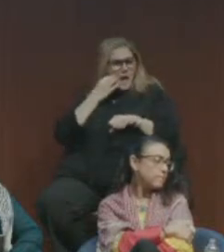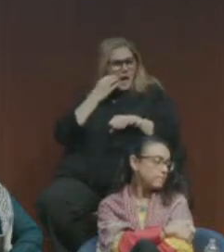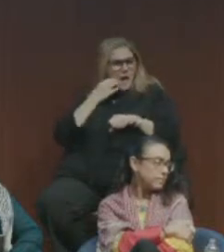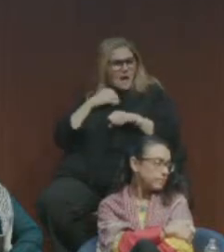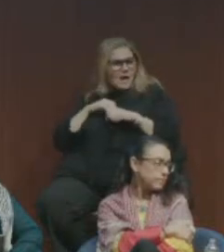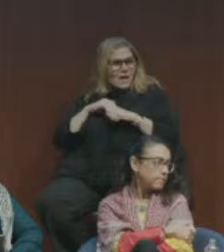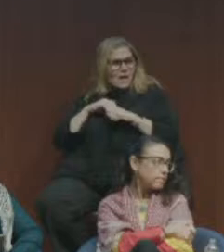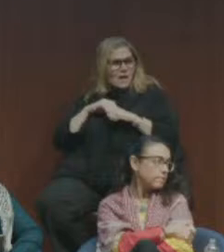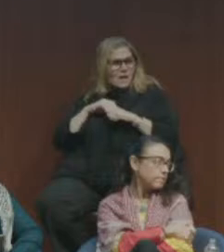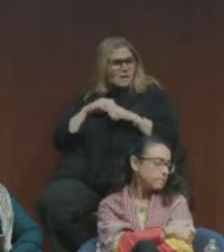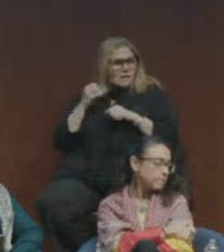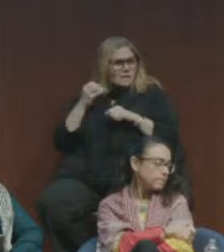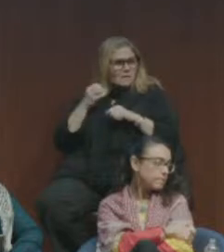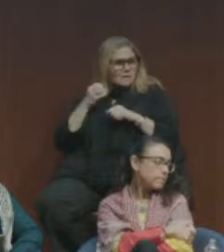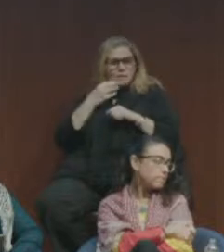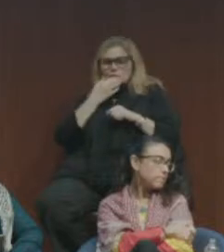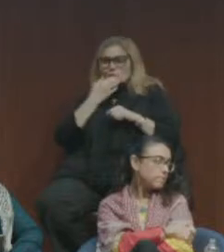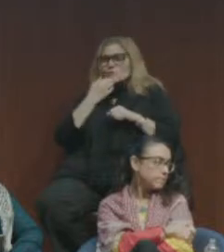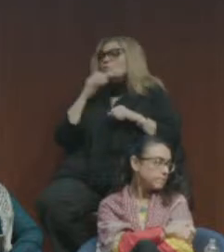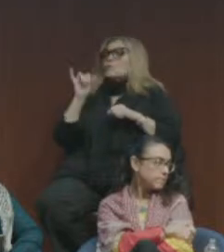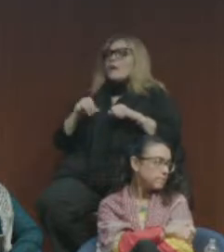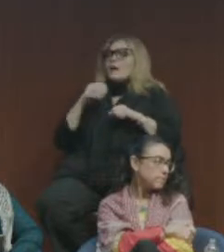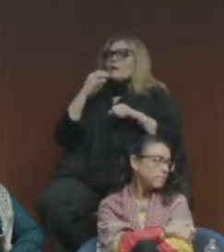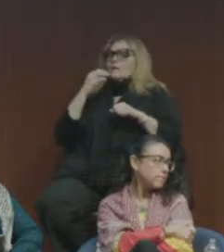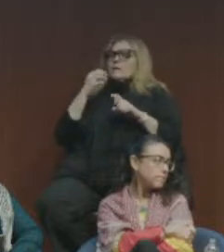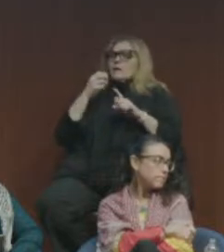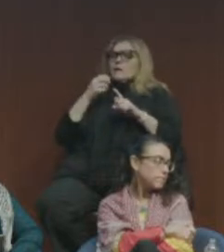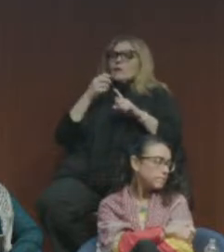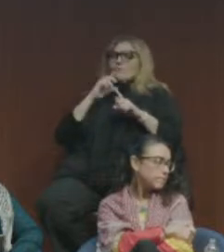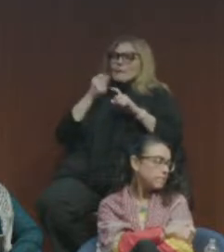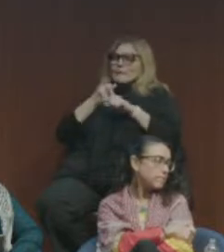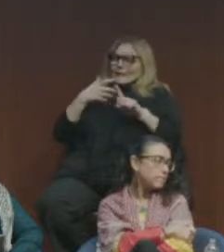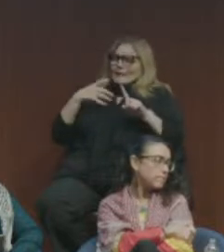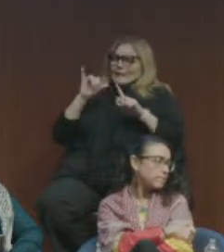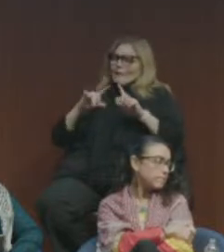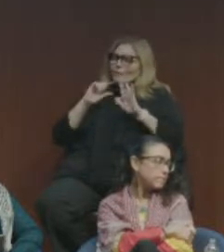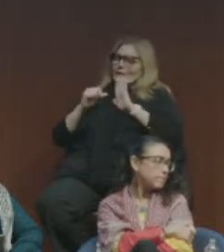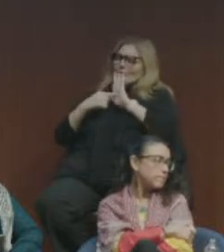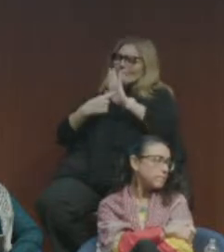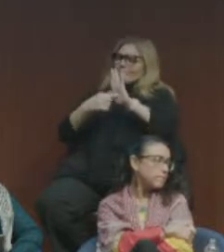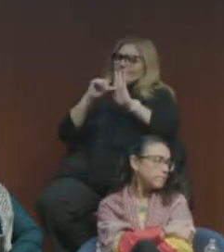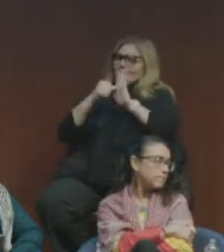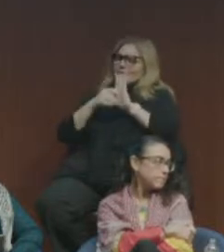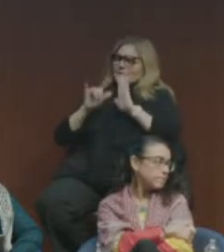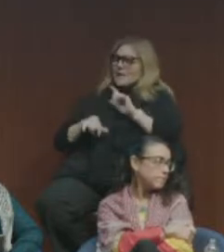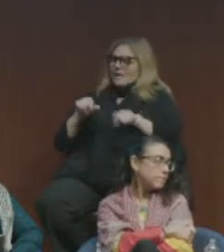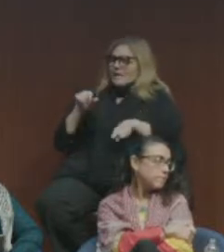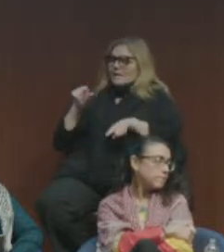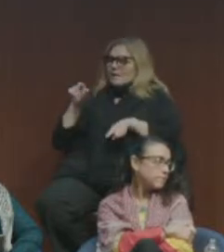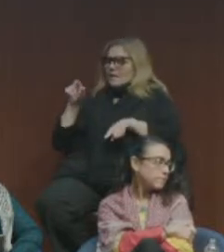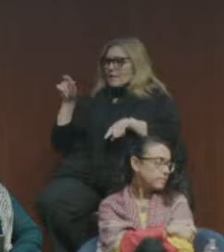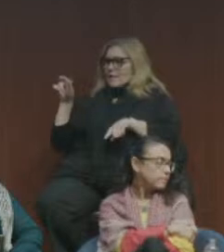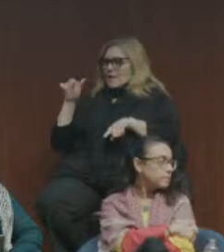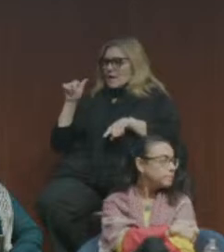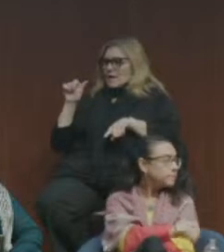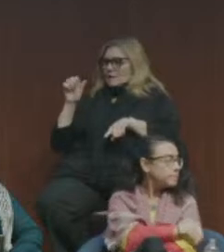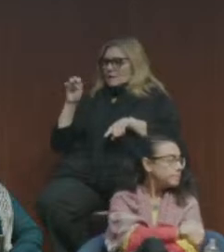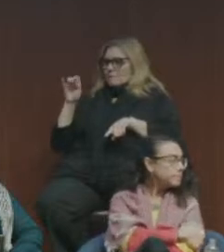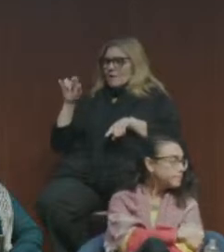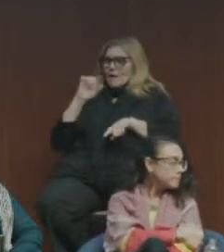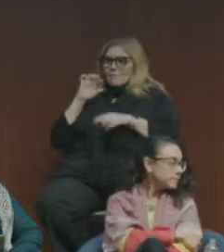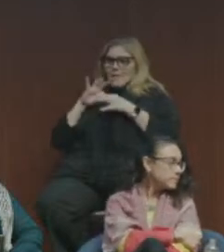then amplify and expand. And I think one of the things, Asmaa, that you noted around this kind